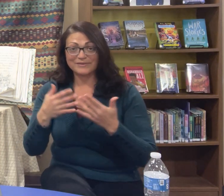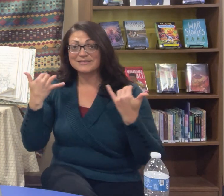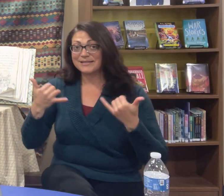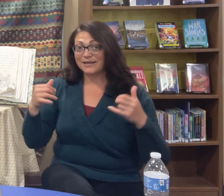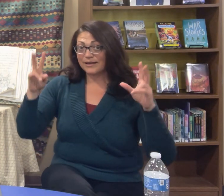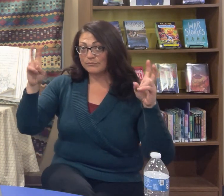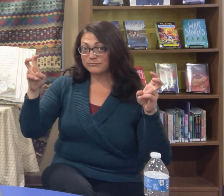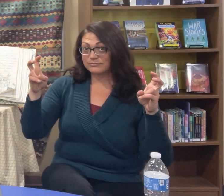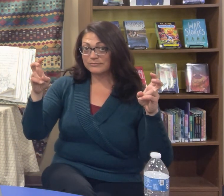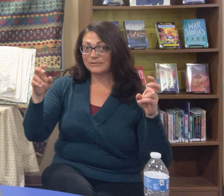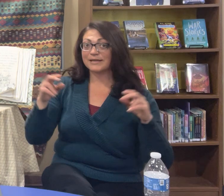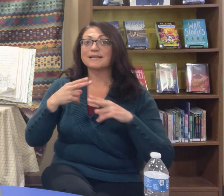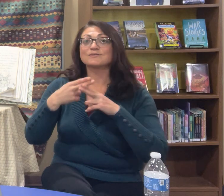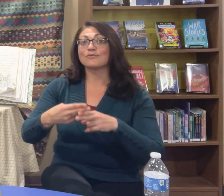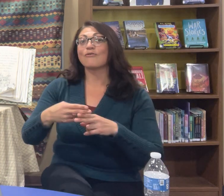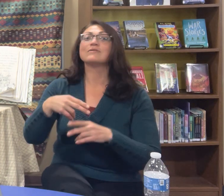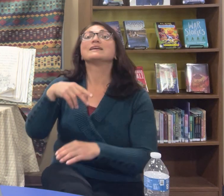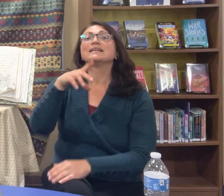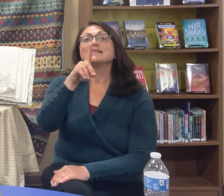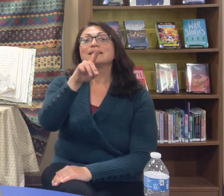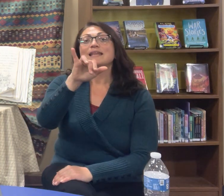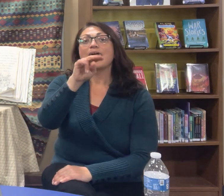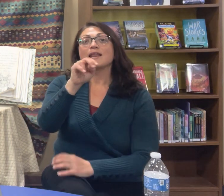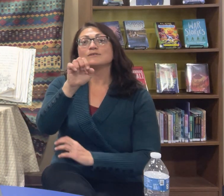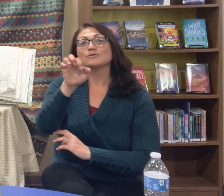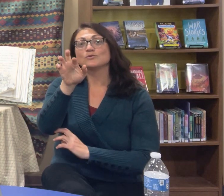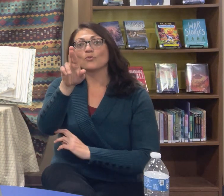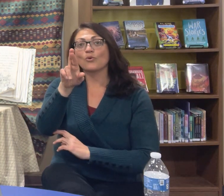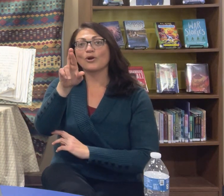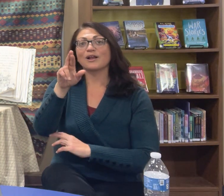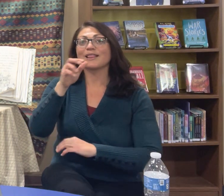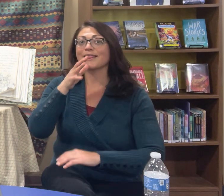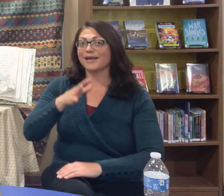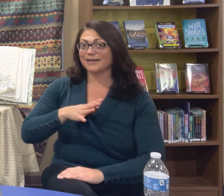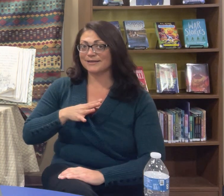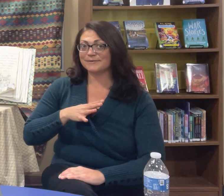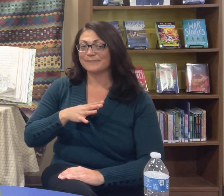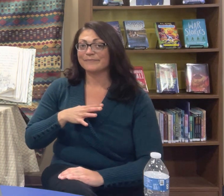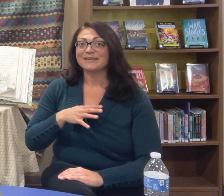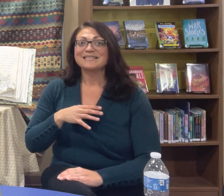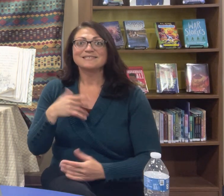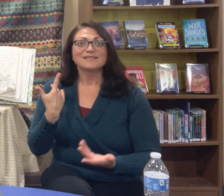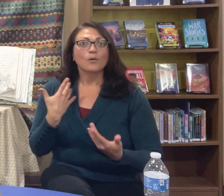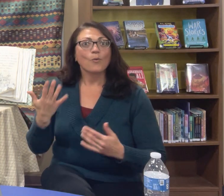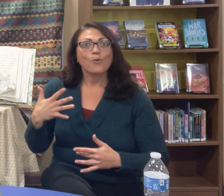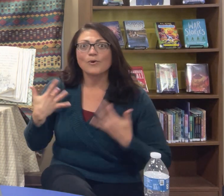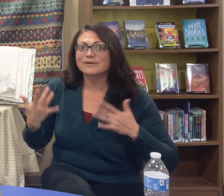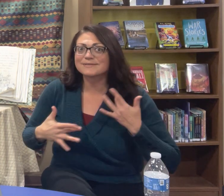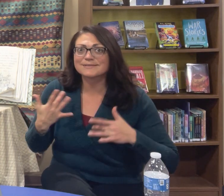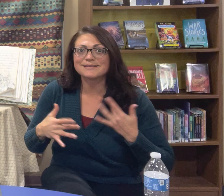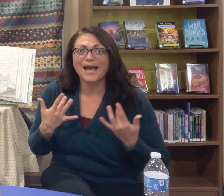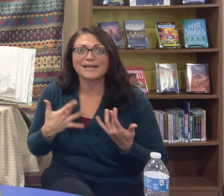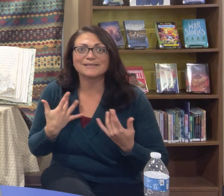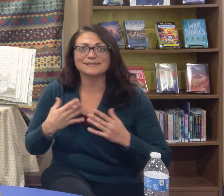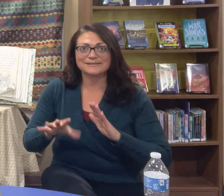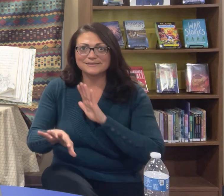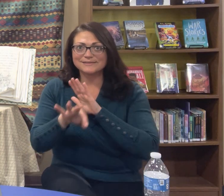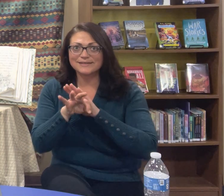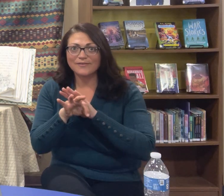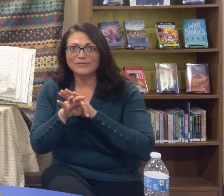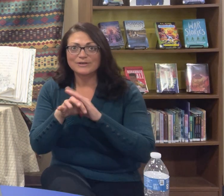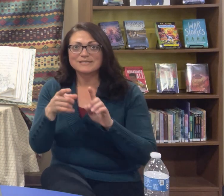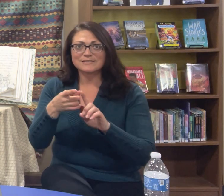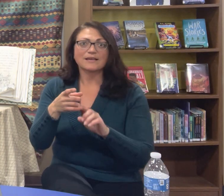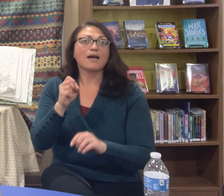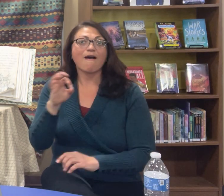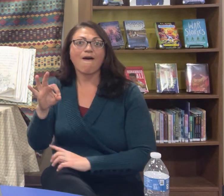called Dinosaur Lady, and it's the daring discoveries of Mary Anning, the first paleontologist. And it was